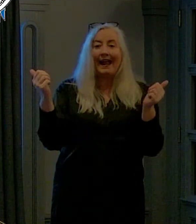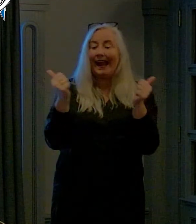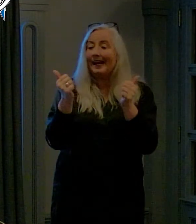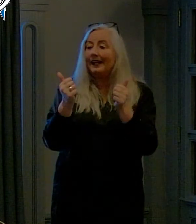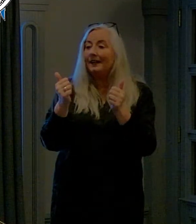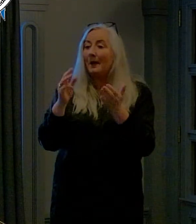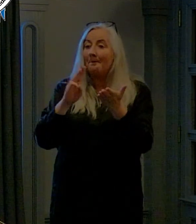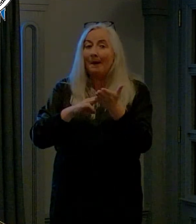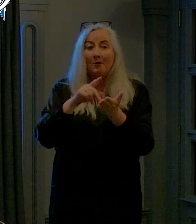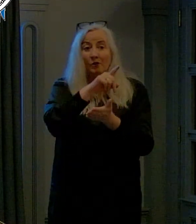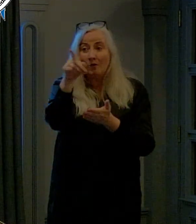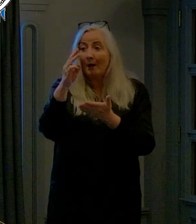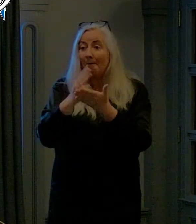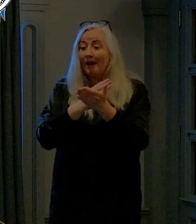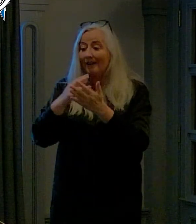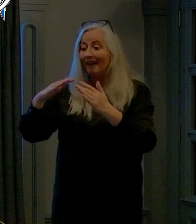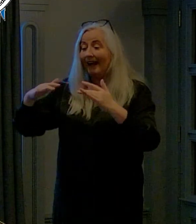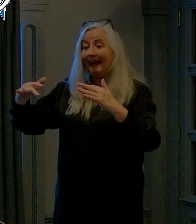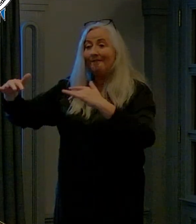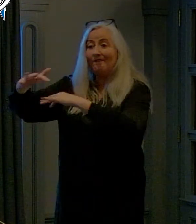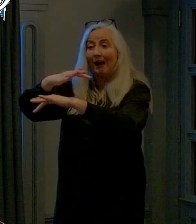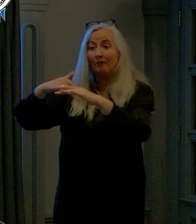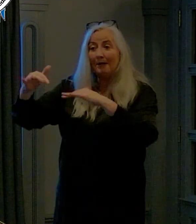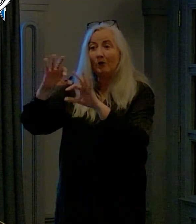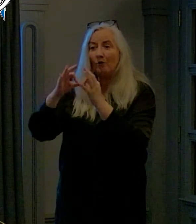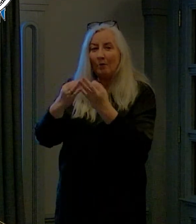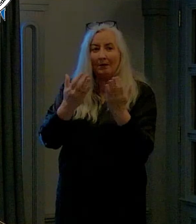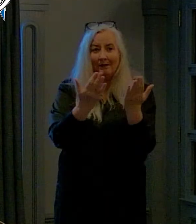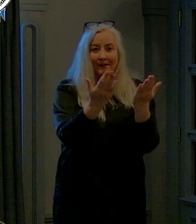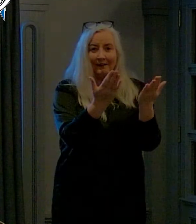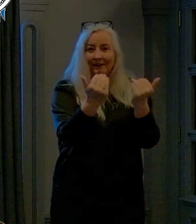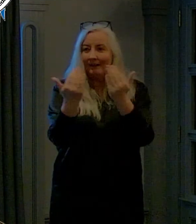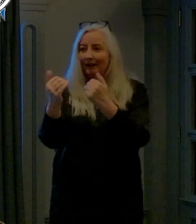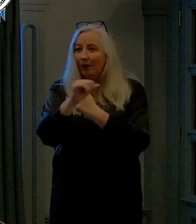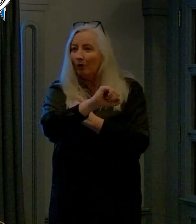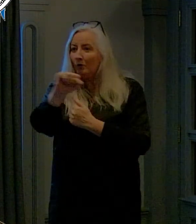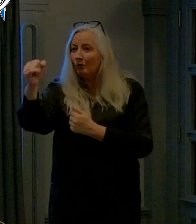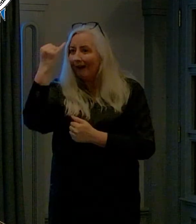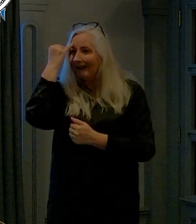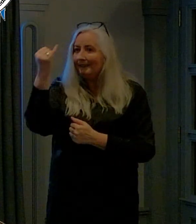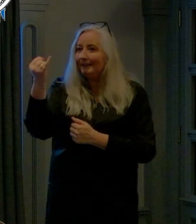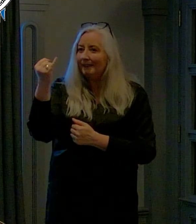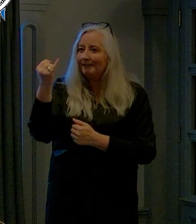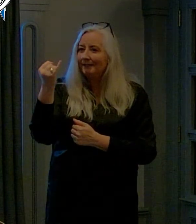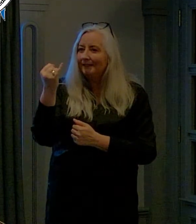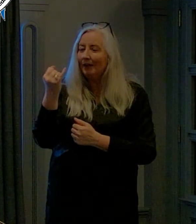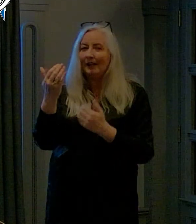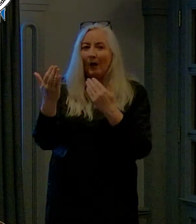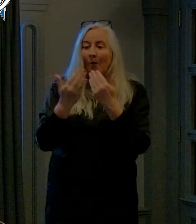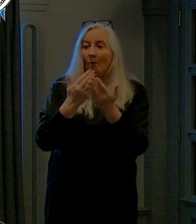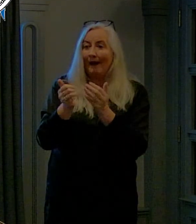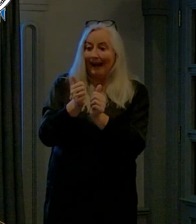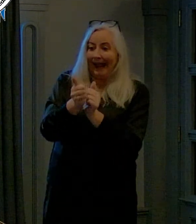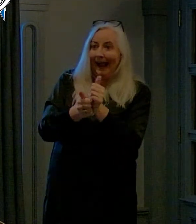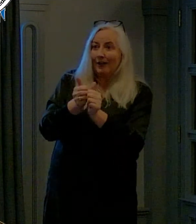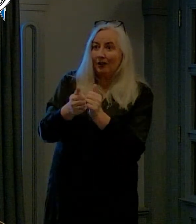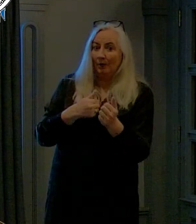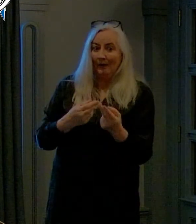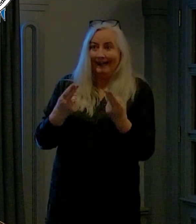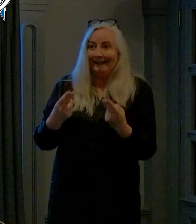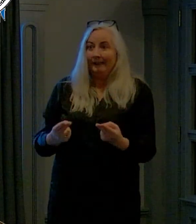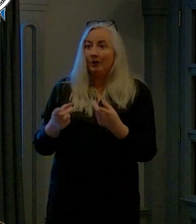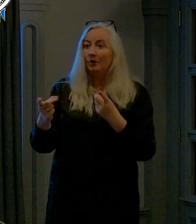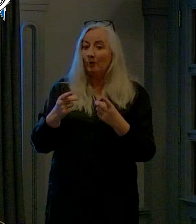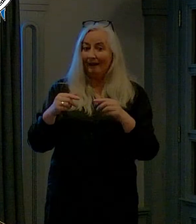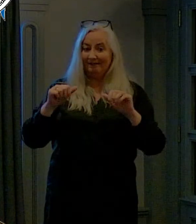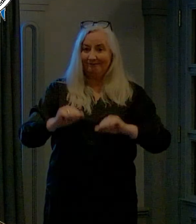who were part of the environmental groups and get their opinions on what are the actions we need to take at community